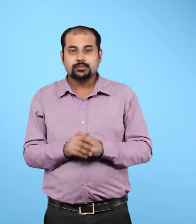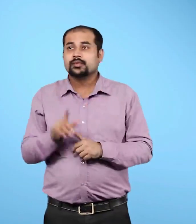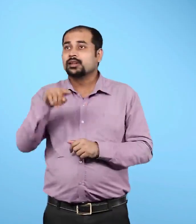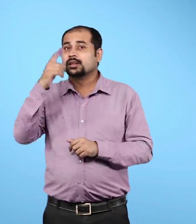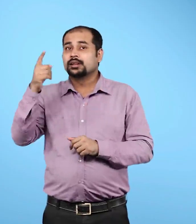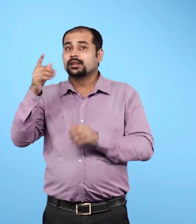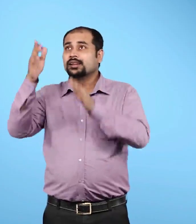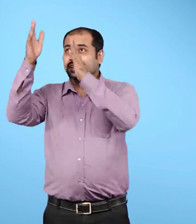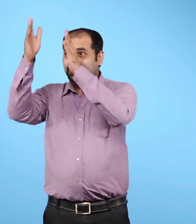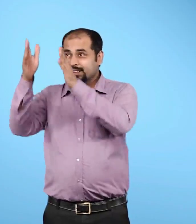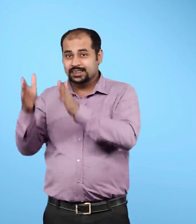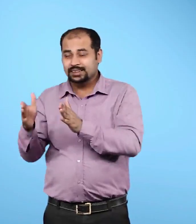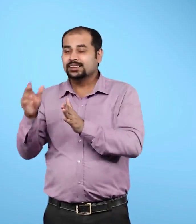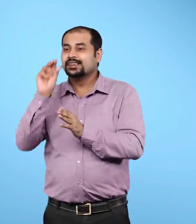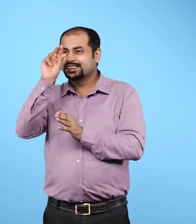in blue column.